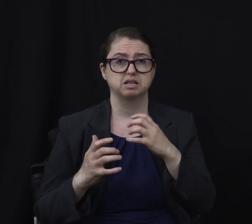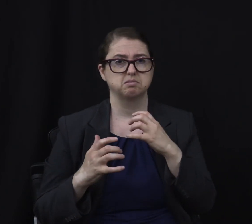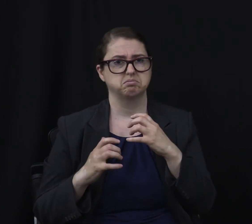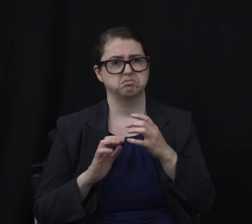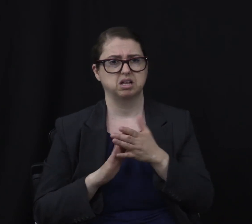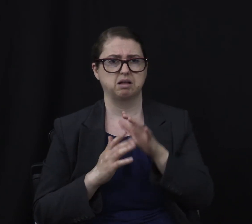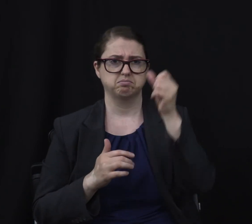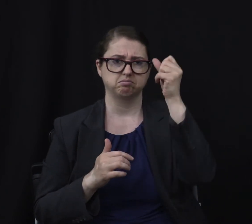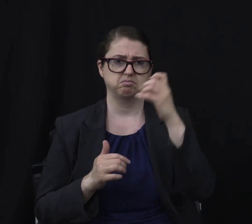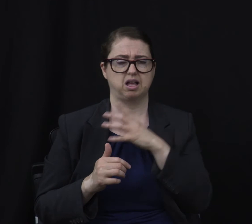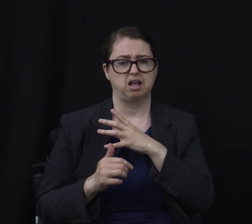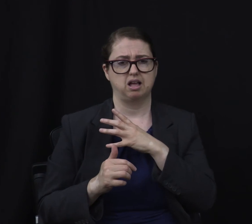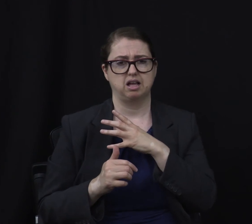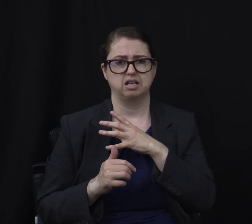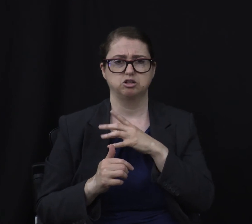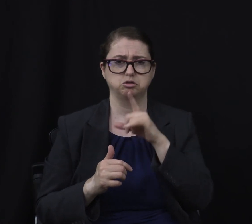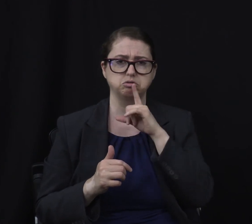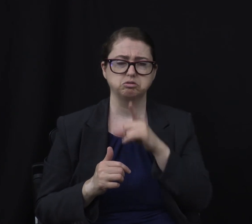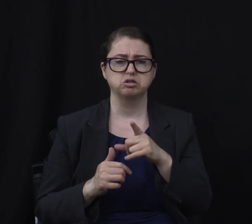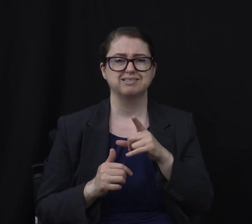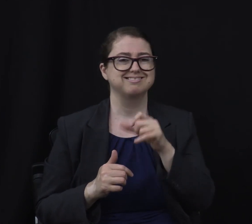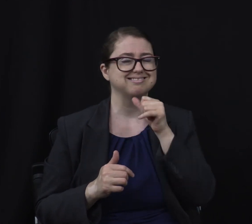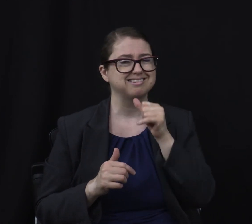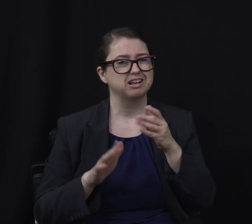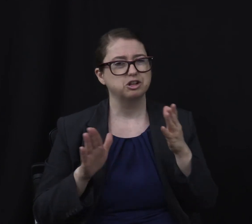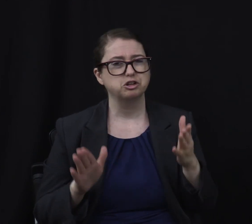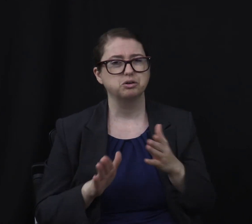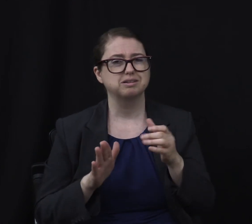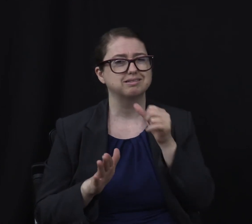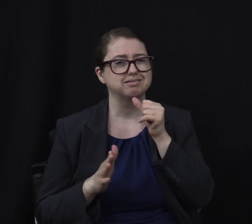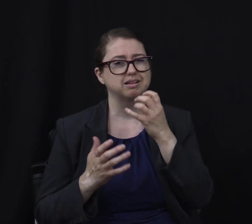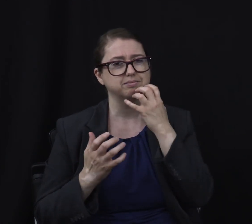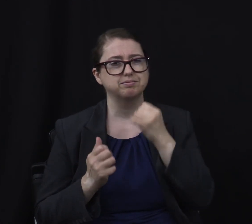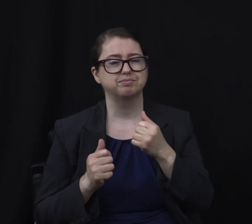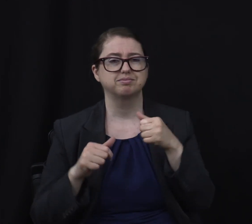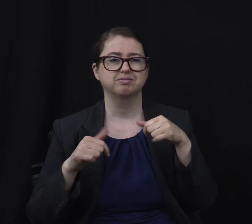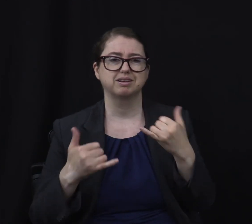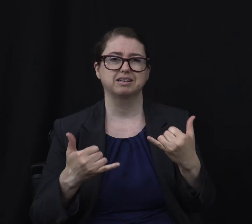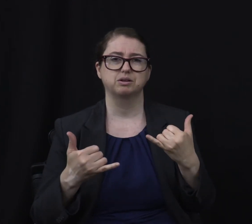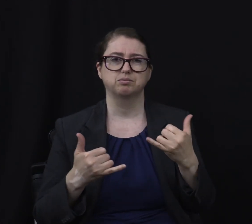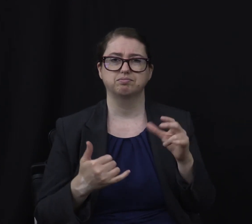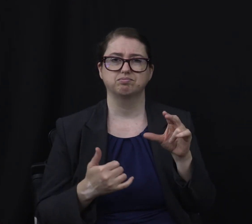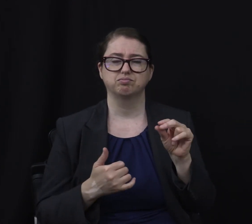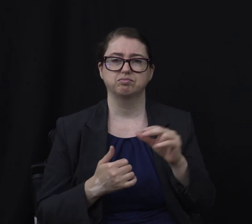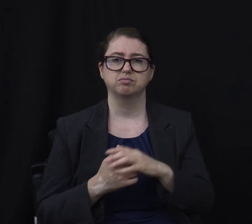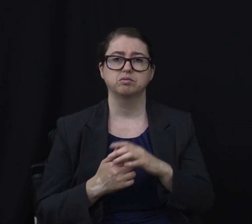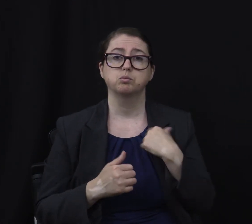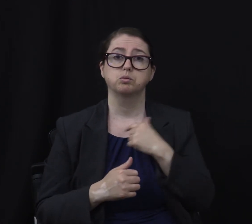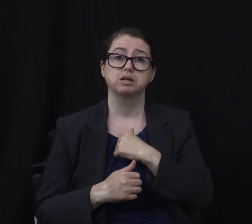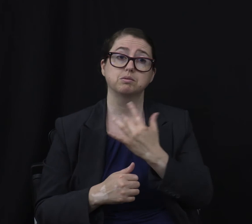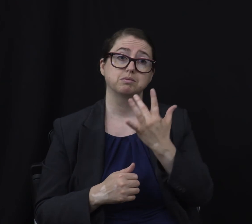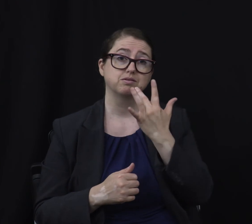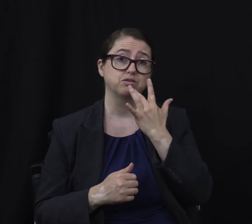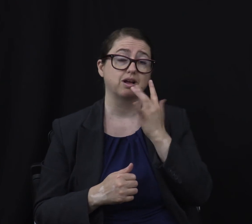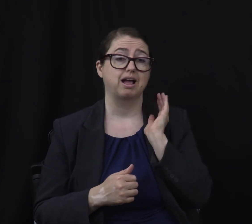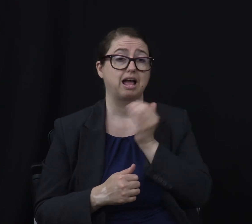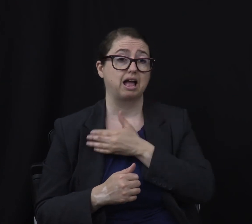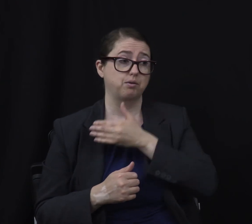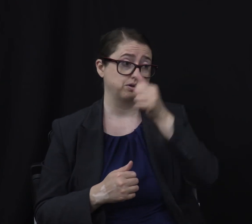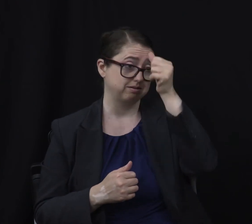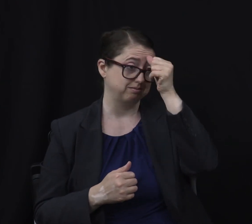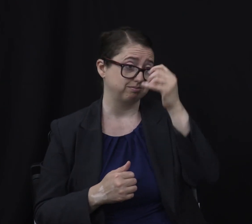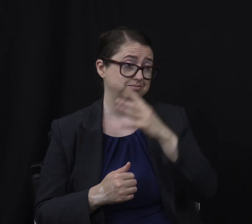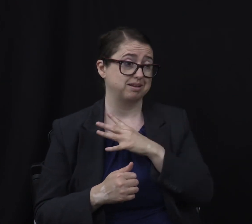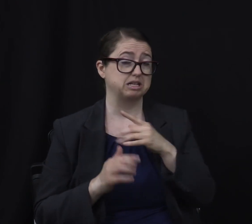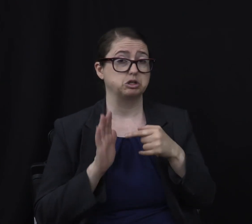traits that are really encouraged or valued any longer within modern society. We would much rather our men display general